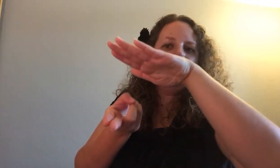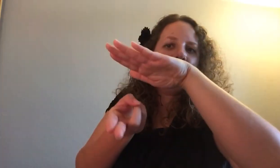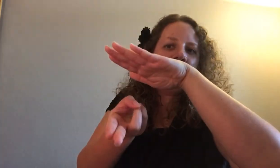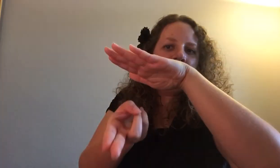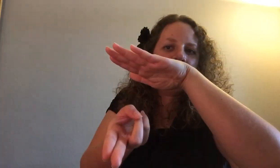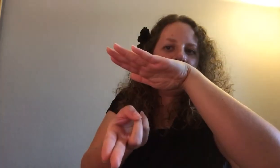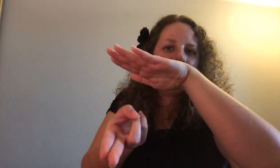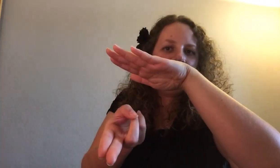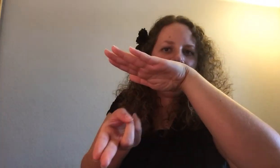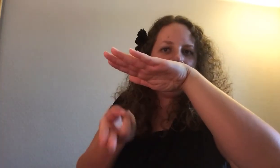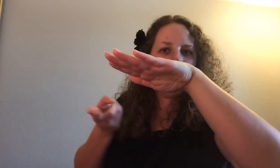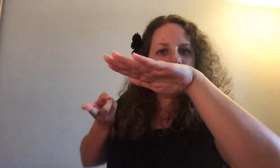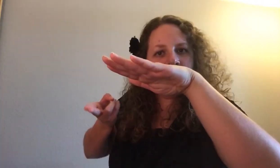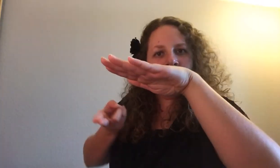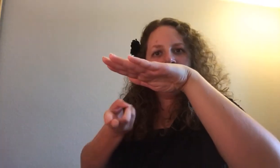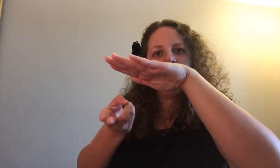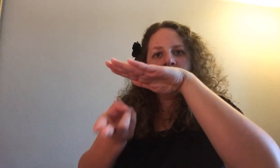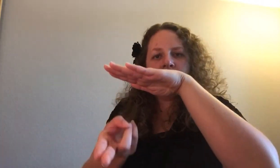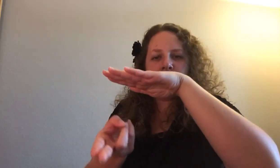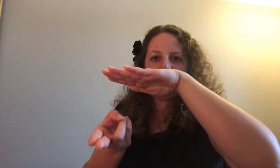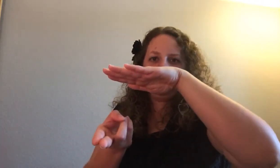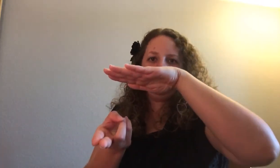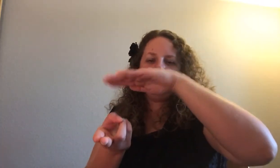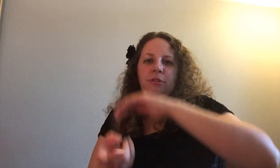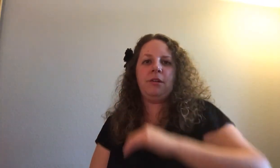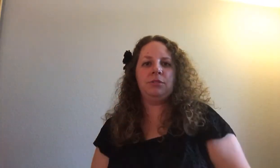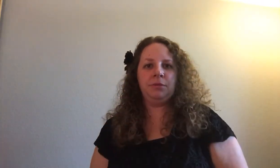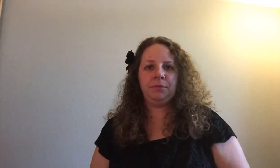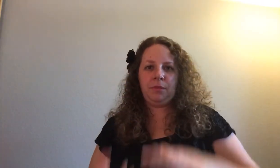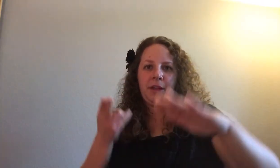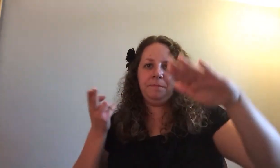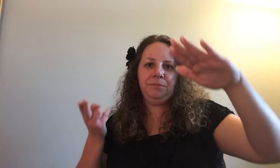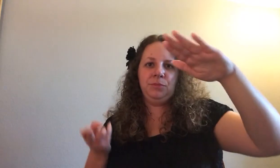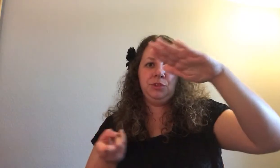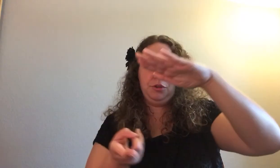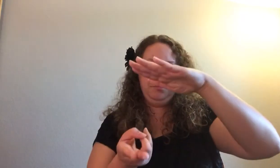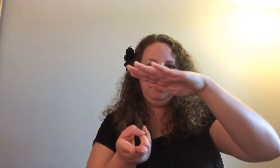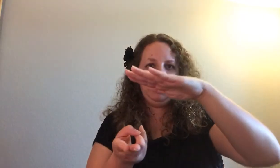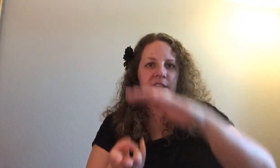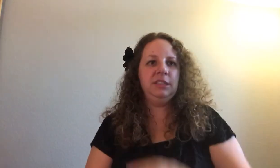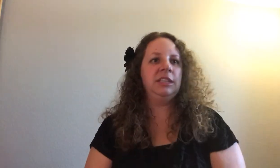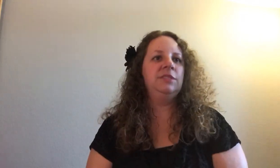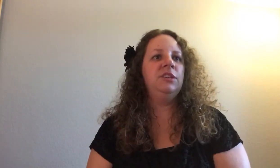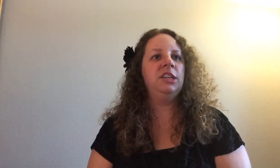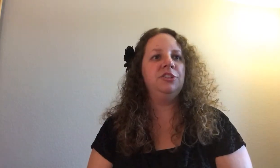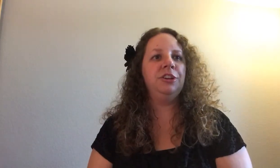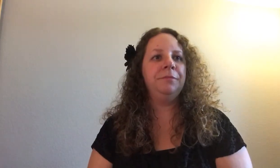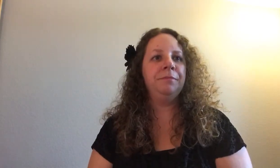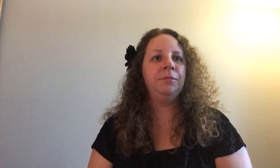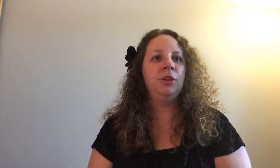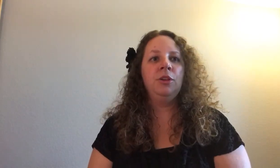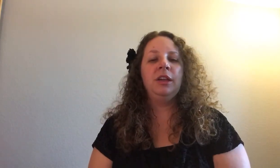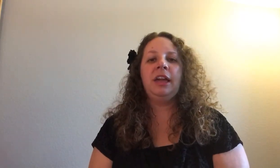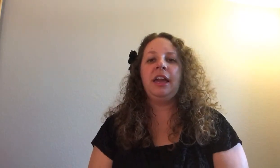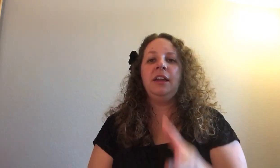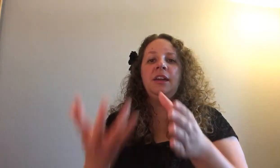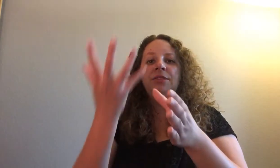of being laid to rest under the ground. Okay, so buried, 6 feet under. Okay, this